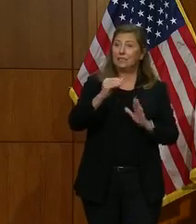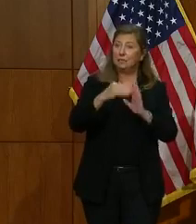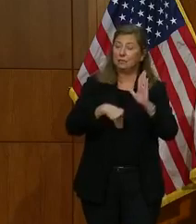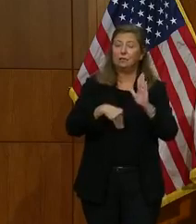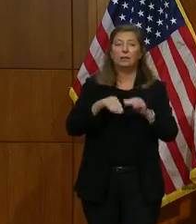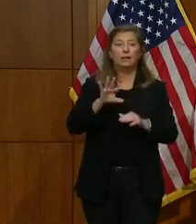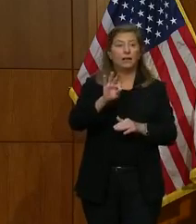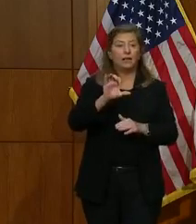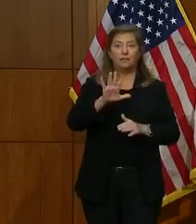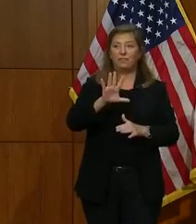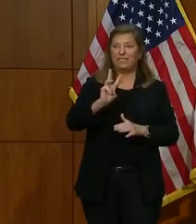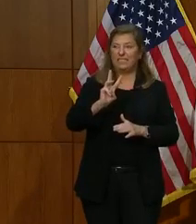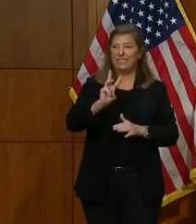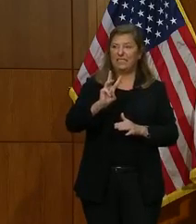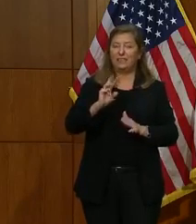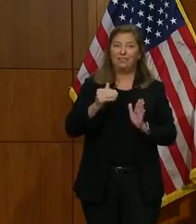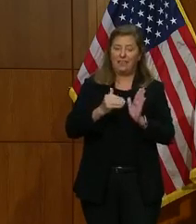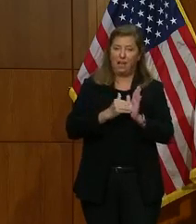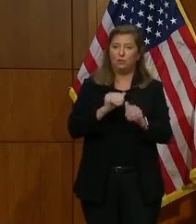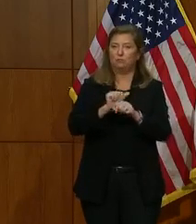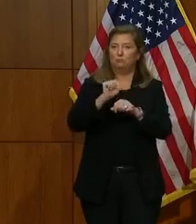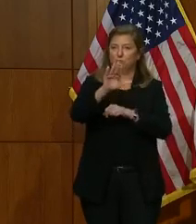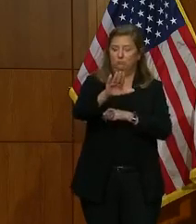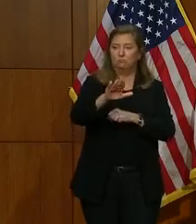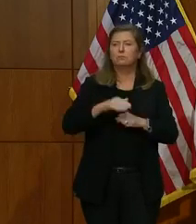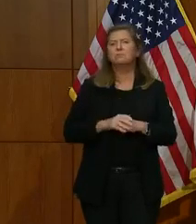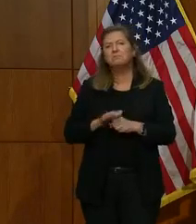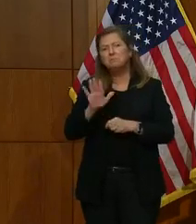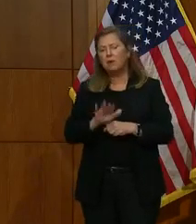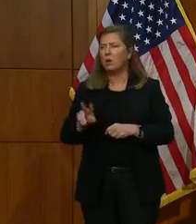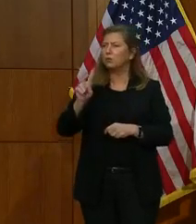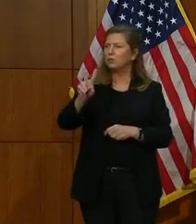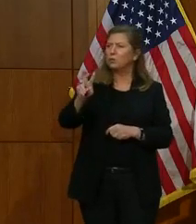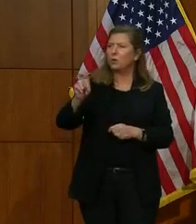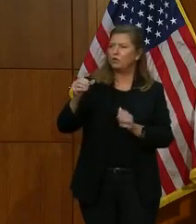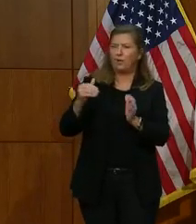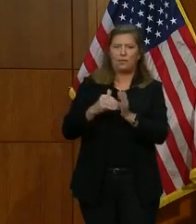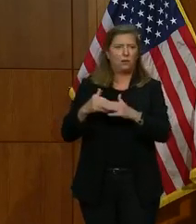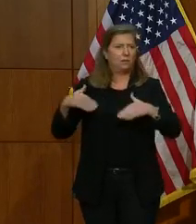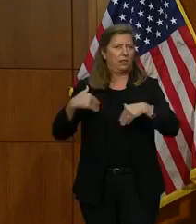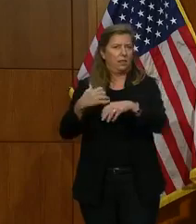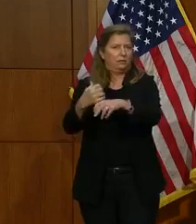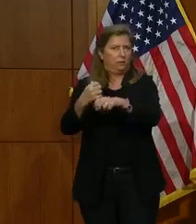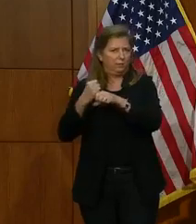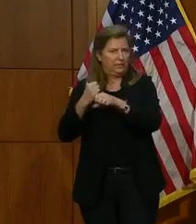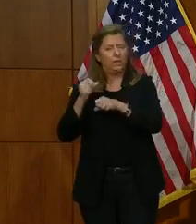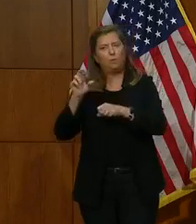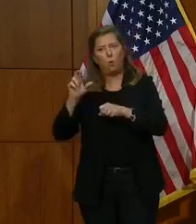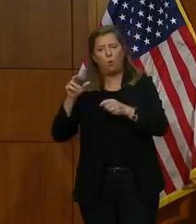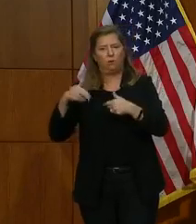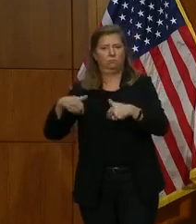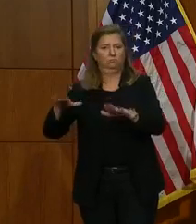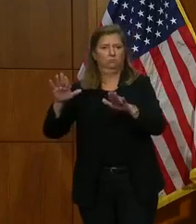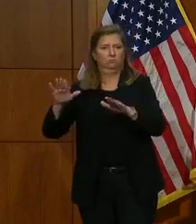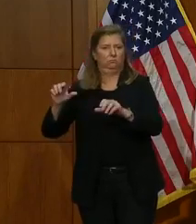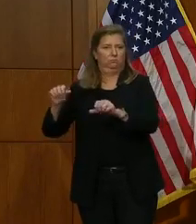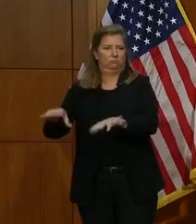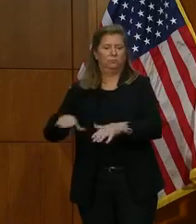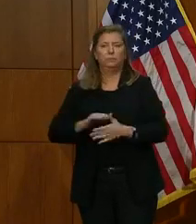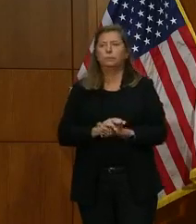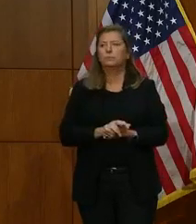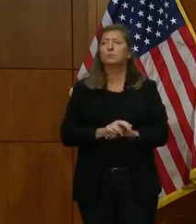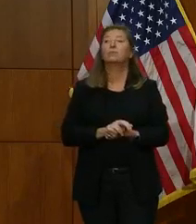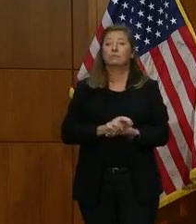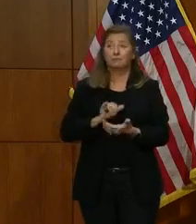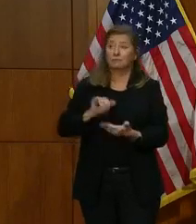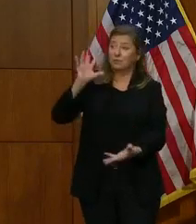956,000 were cast. There's about 200,000 not yet received and or surrendered. That's a